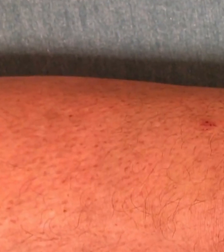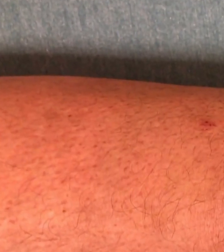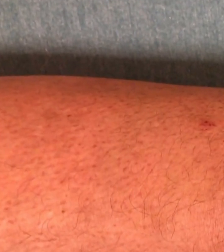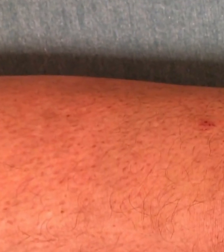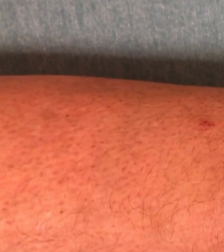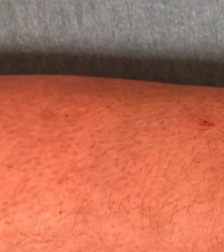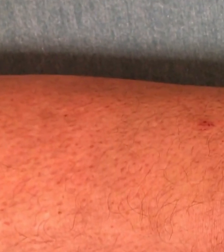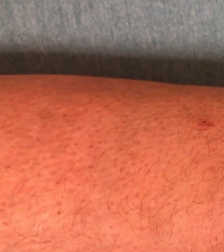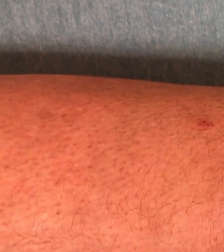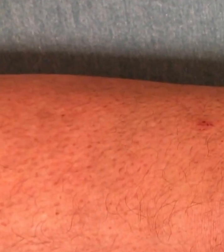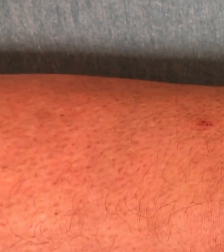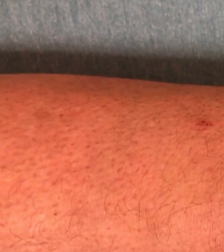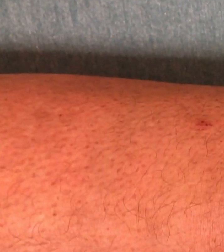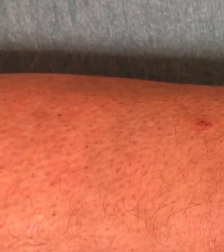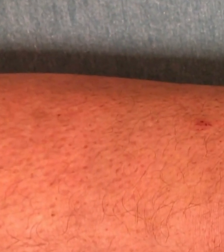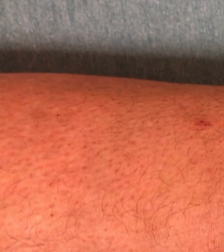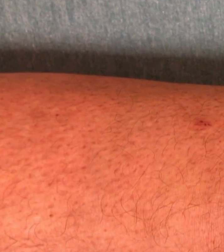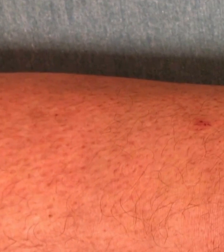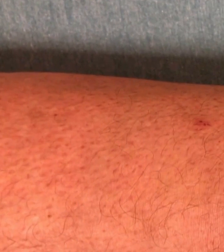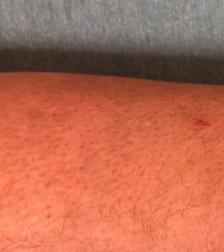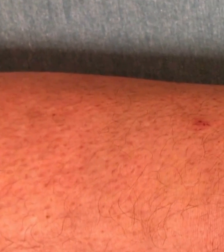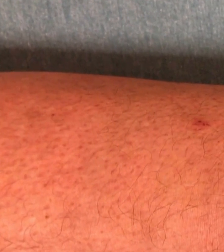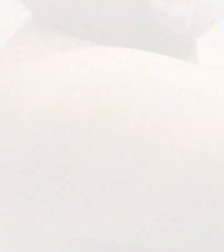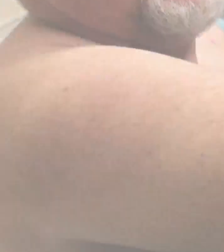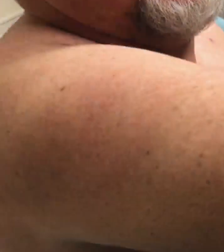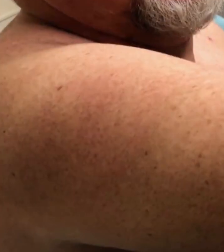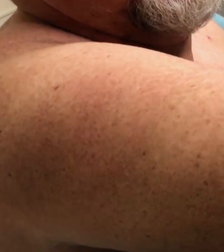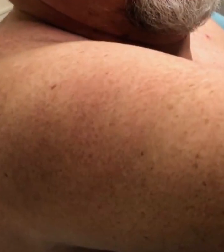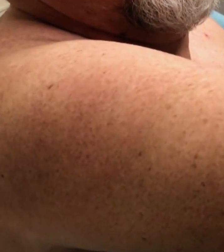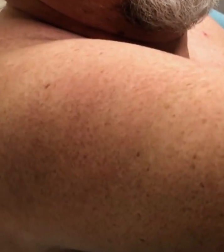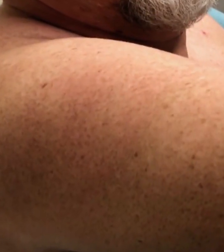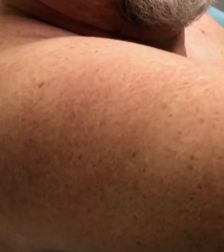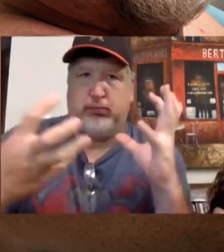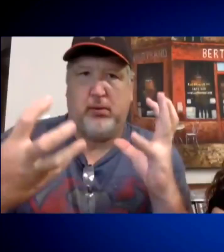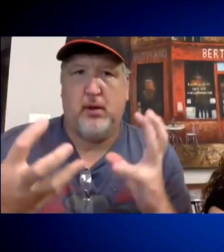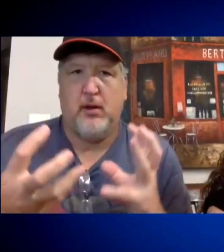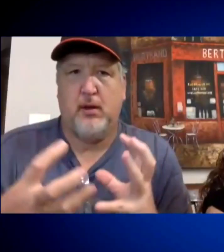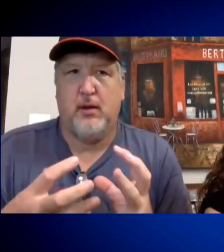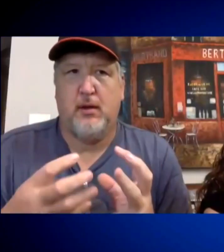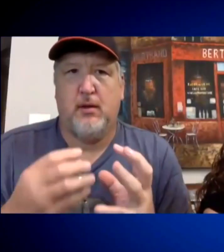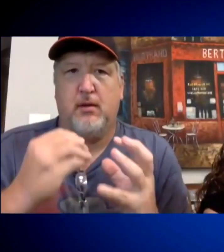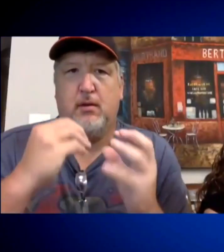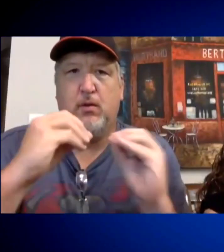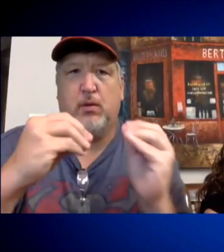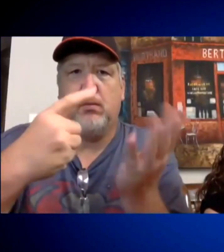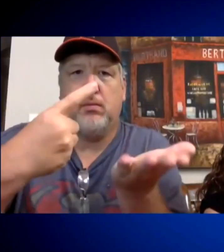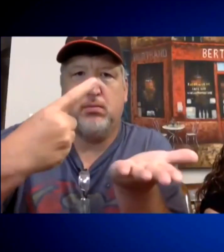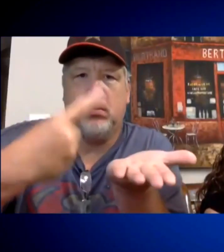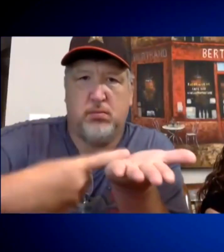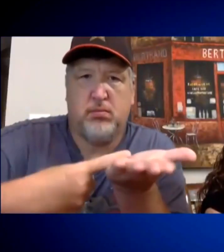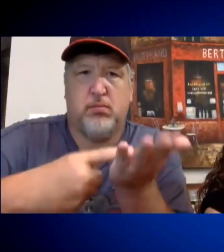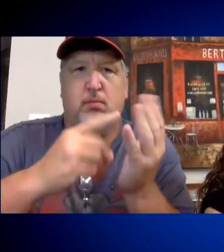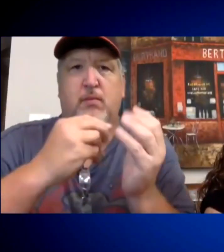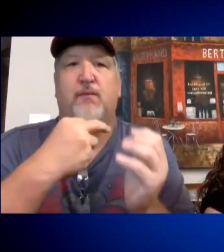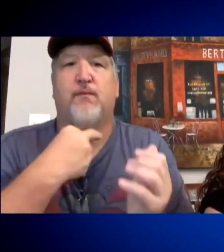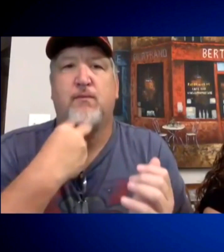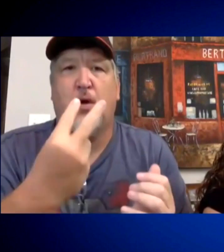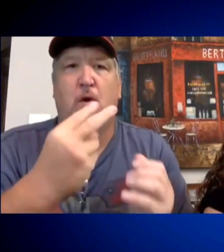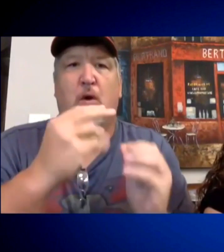officers used excessive force unprovoked, landing him in the hospital. I was completely distraught.